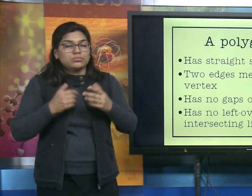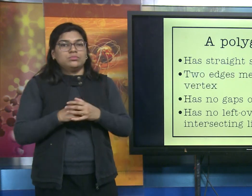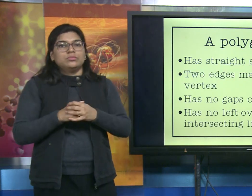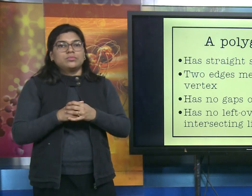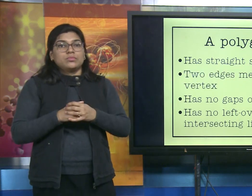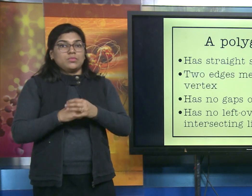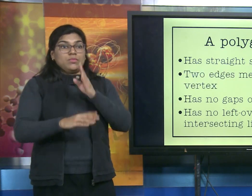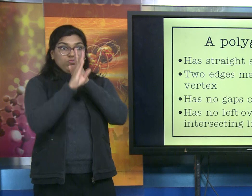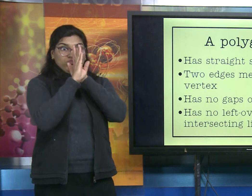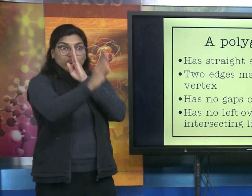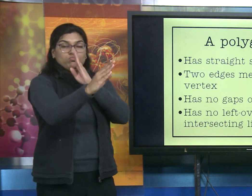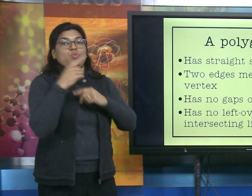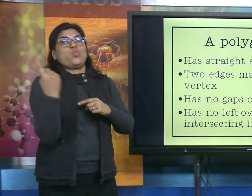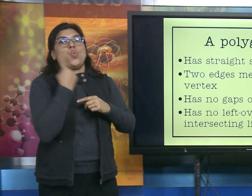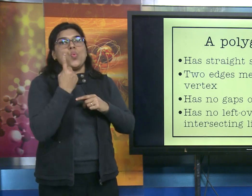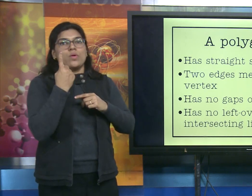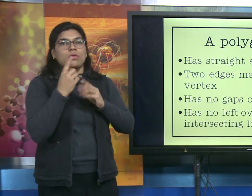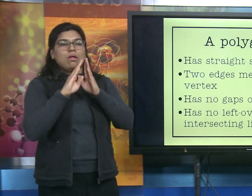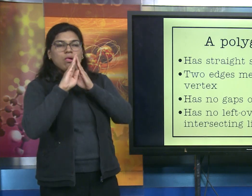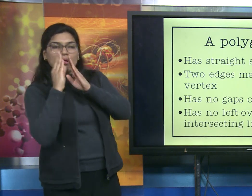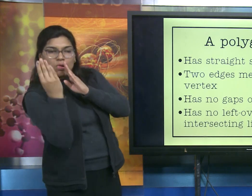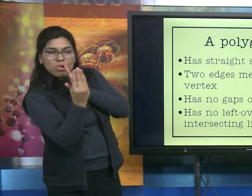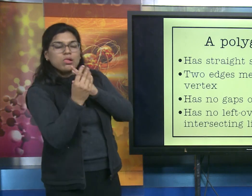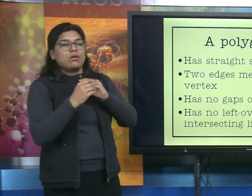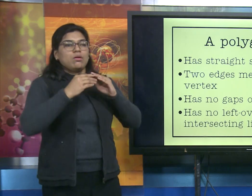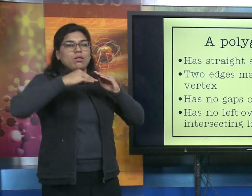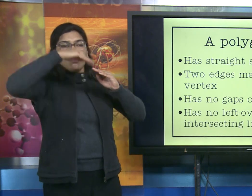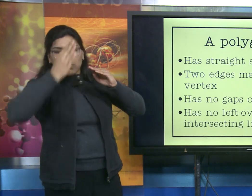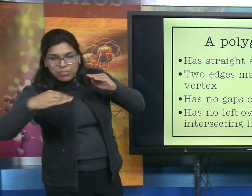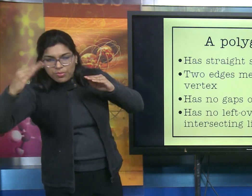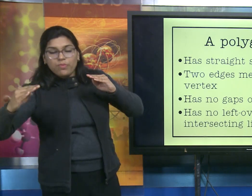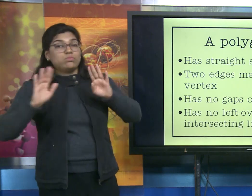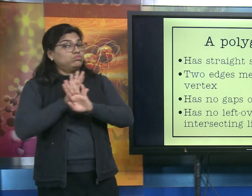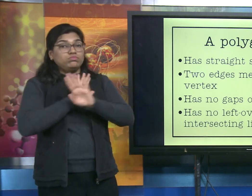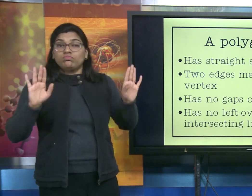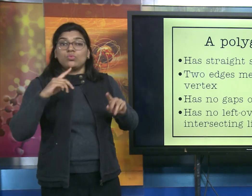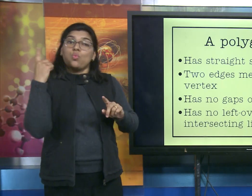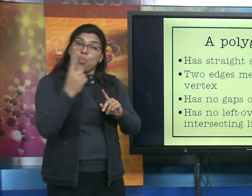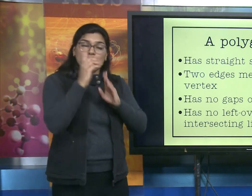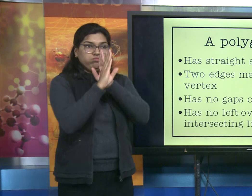says that any polygon has straight lines or straight